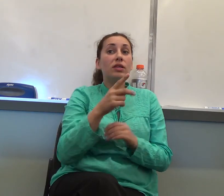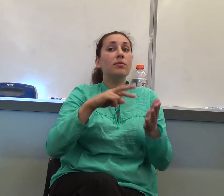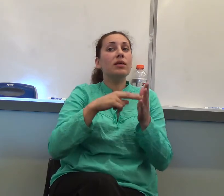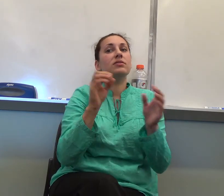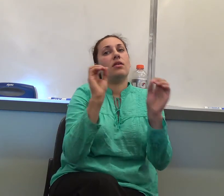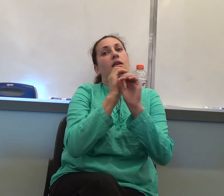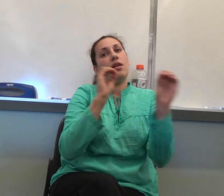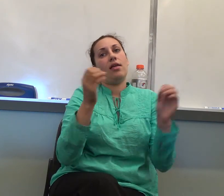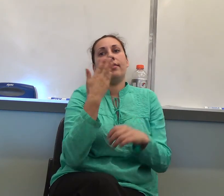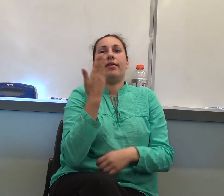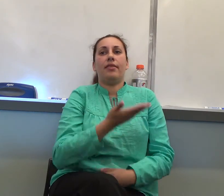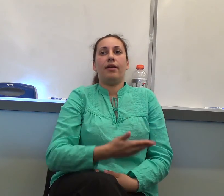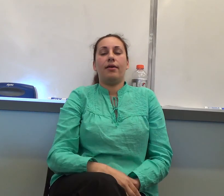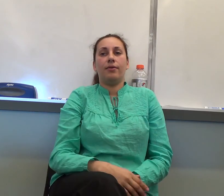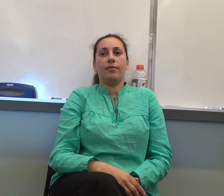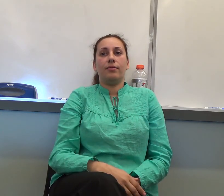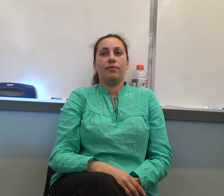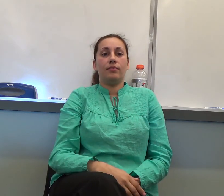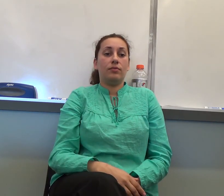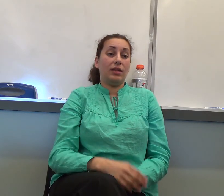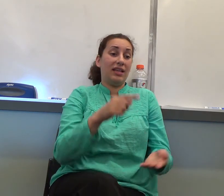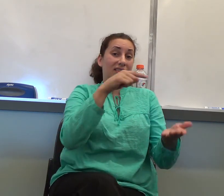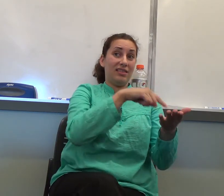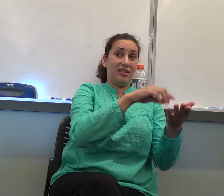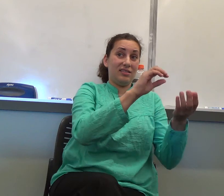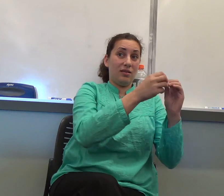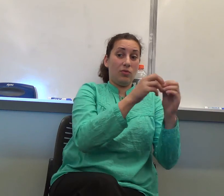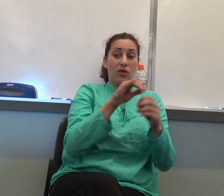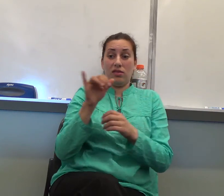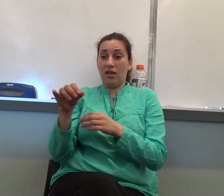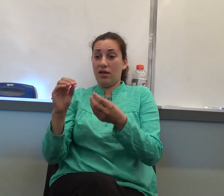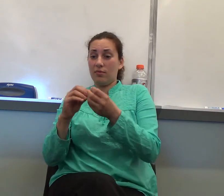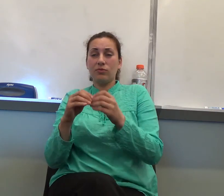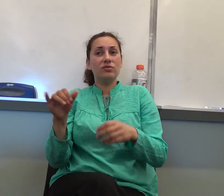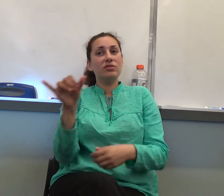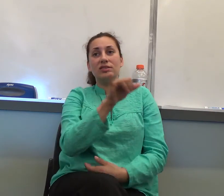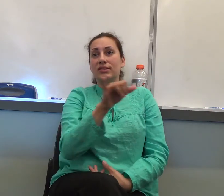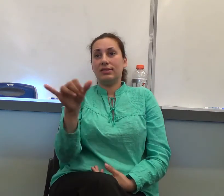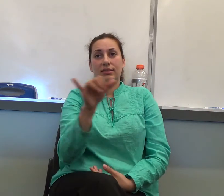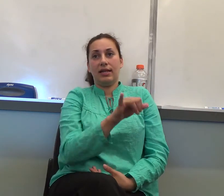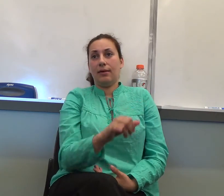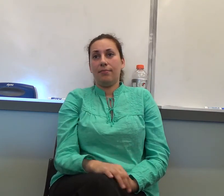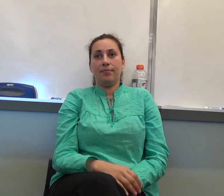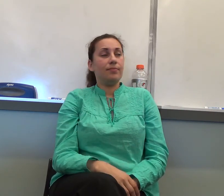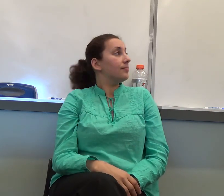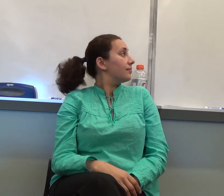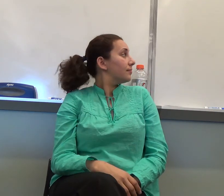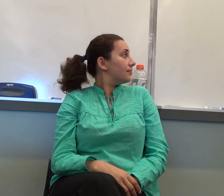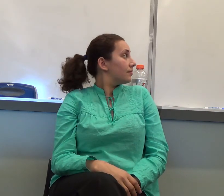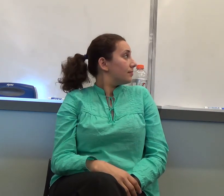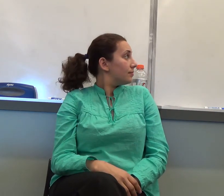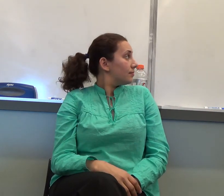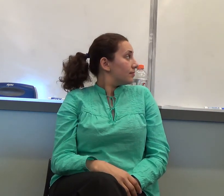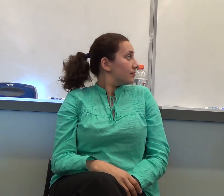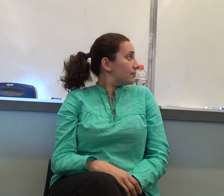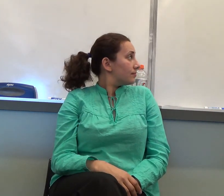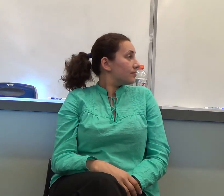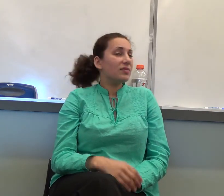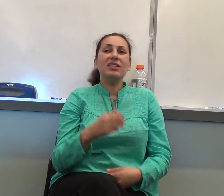See, there's no difference between this number and that number. They're exactly the same number. So this is for, you know, being considerate for a reader.